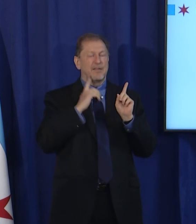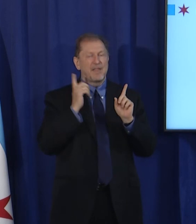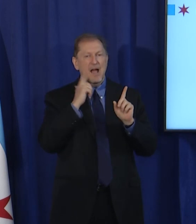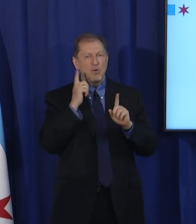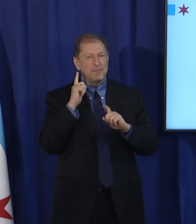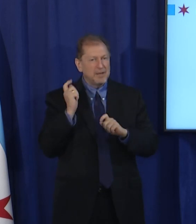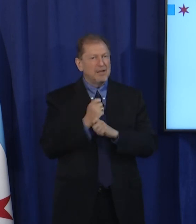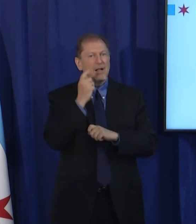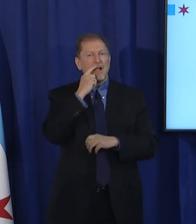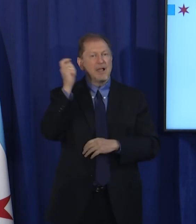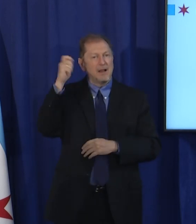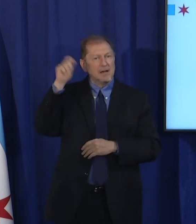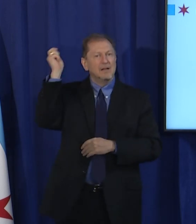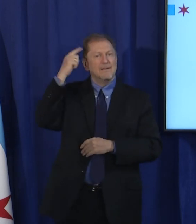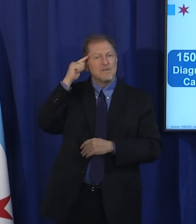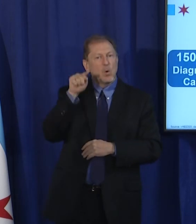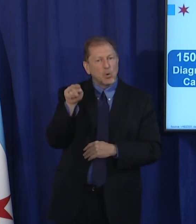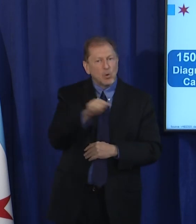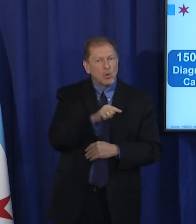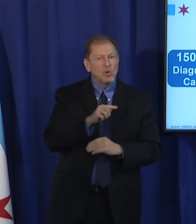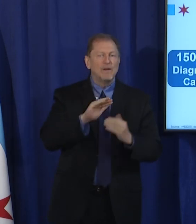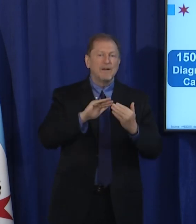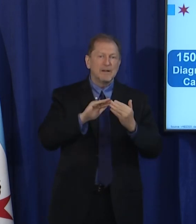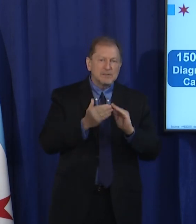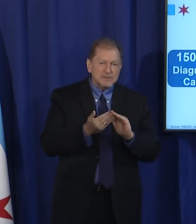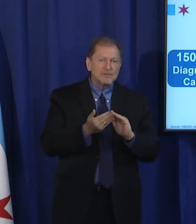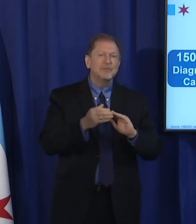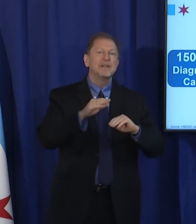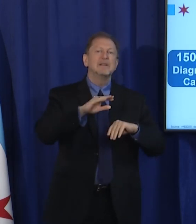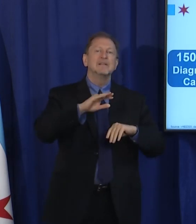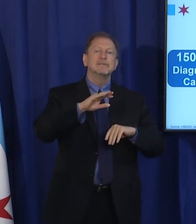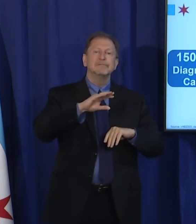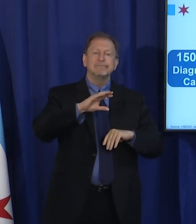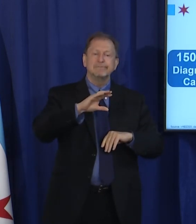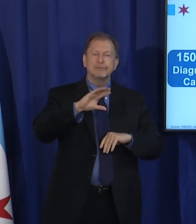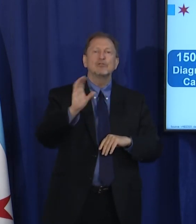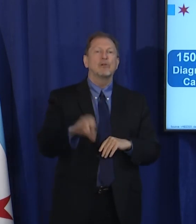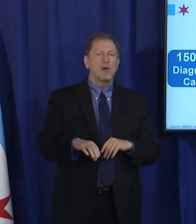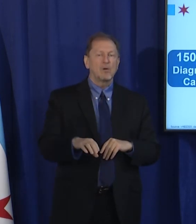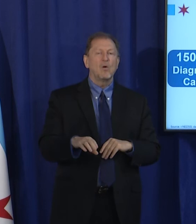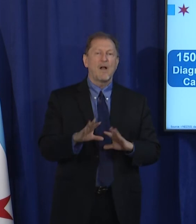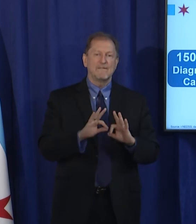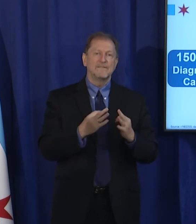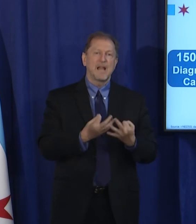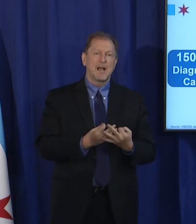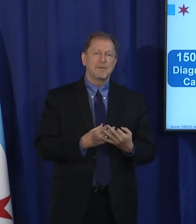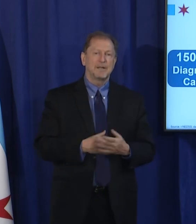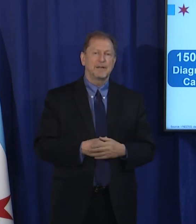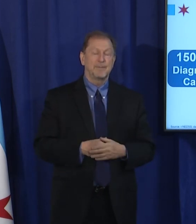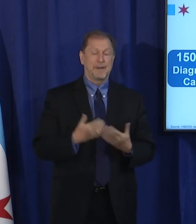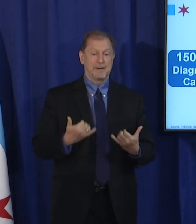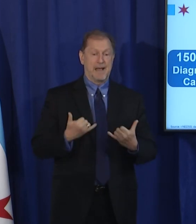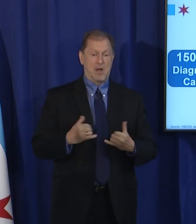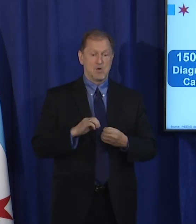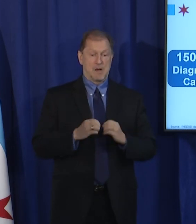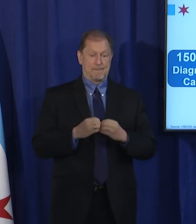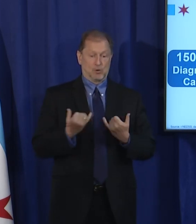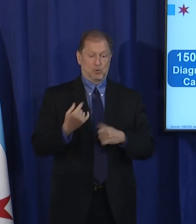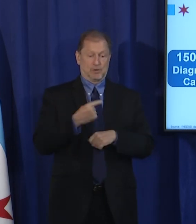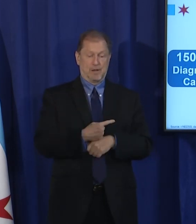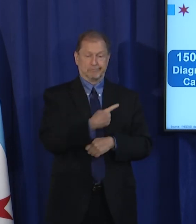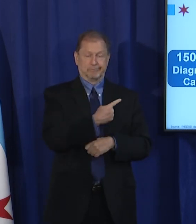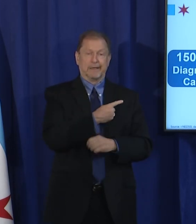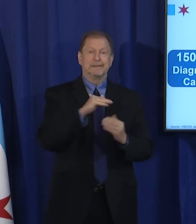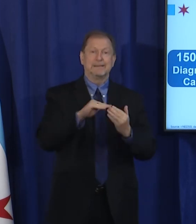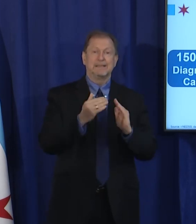your family, and Chicago. Here is what our numbers look like right now. Here in the city of Chicago, we've now